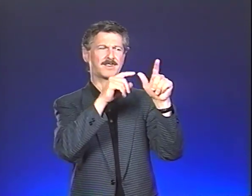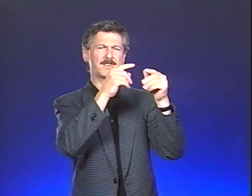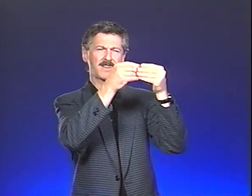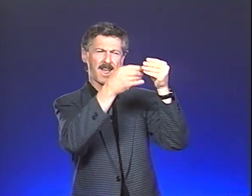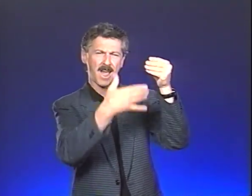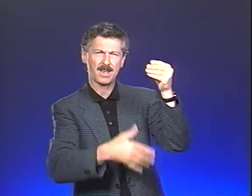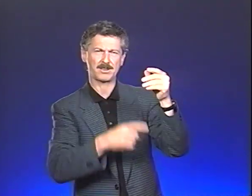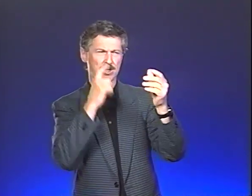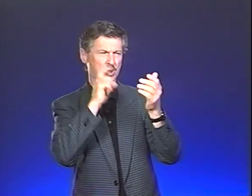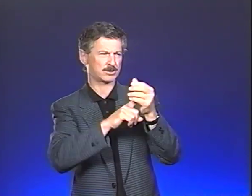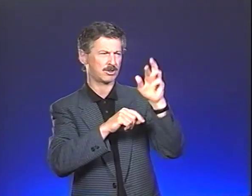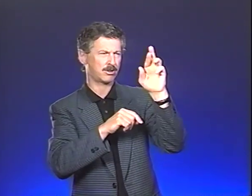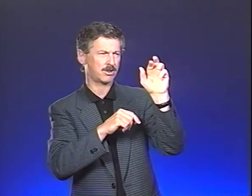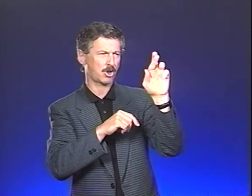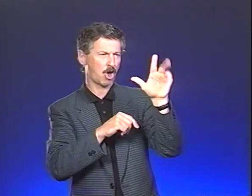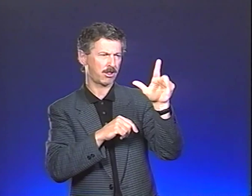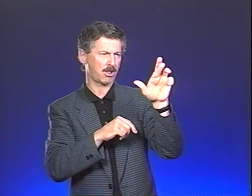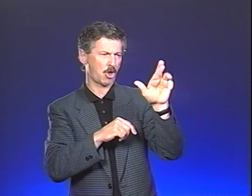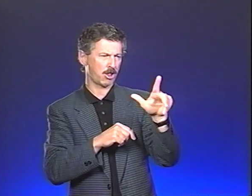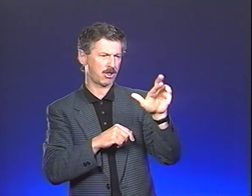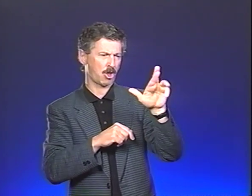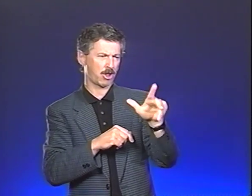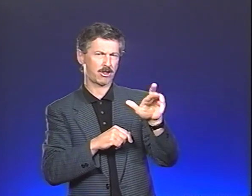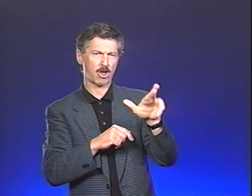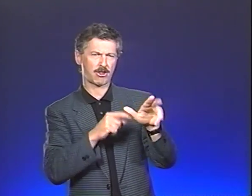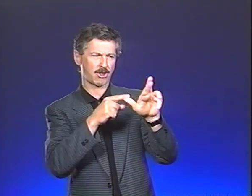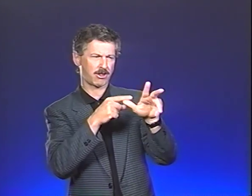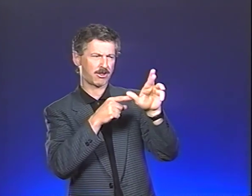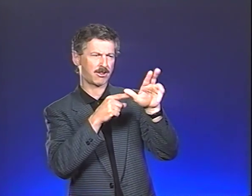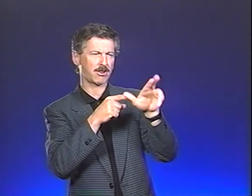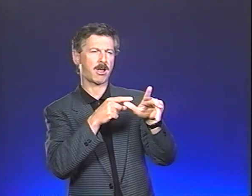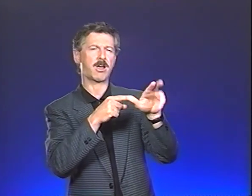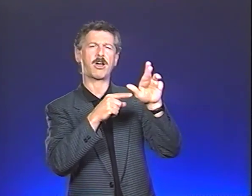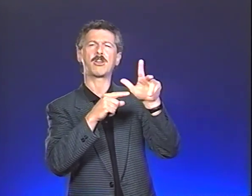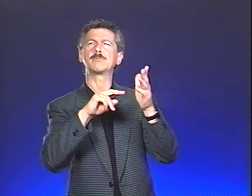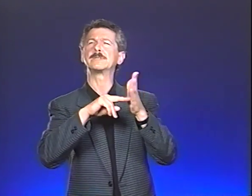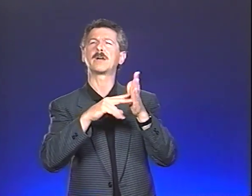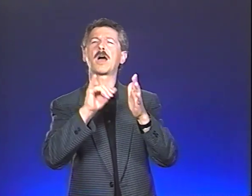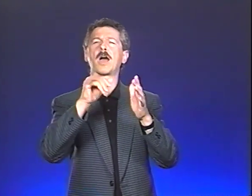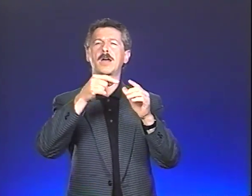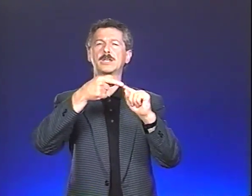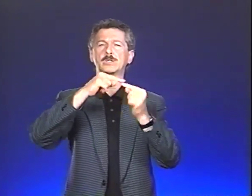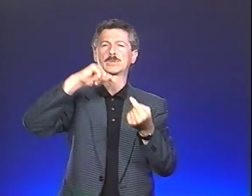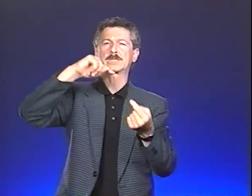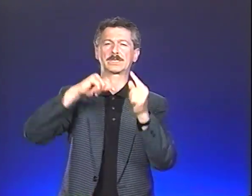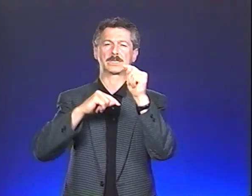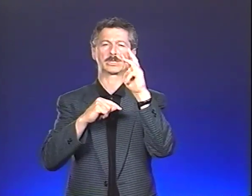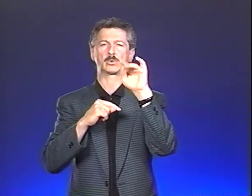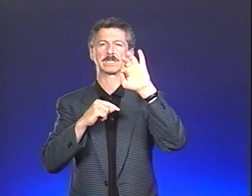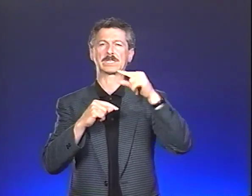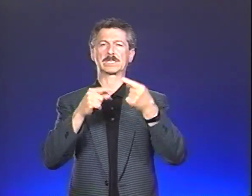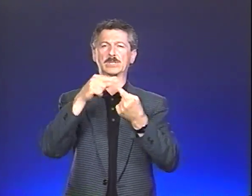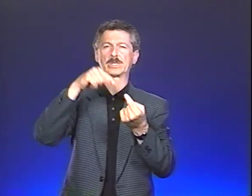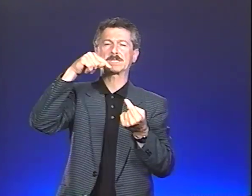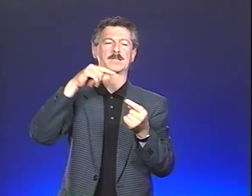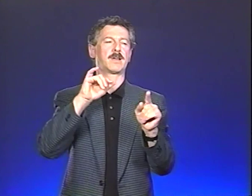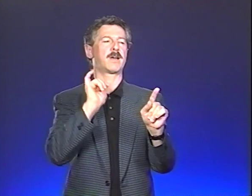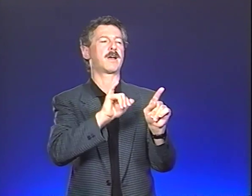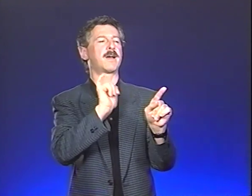snarl, and so forth. These types of words ending in the RL sound all seem to share a twisting type